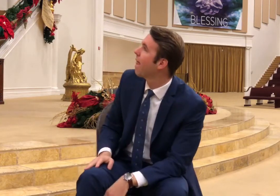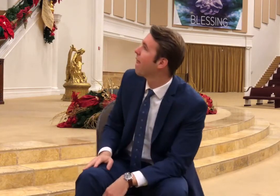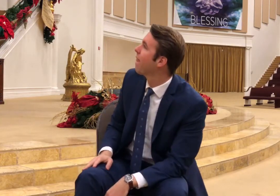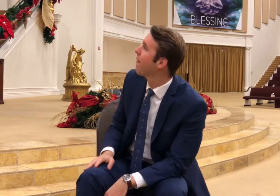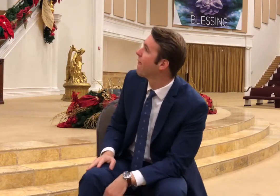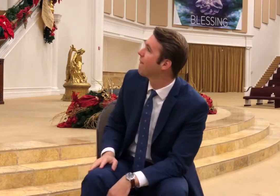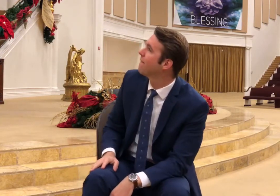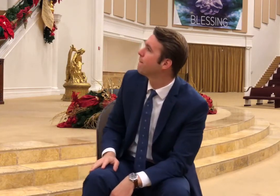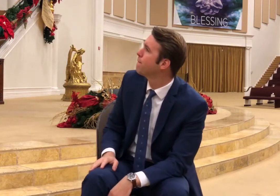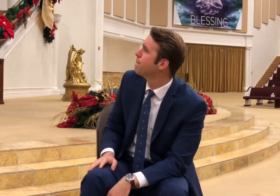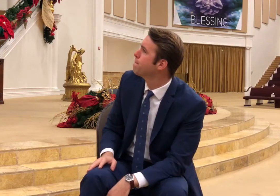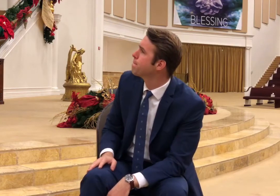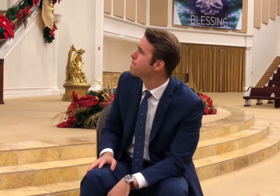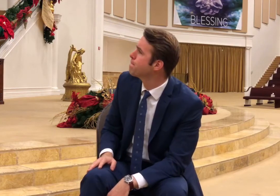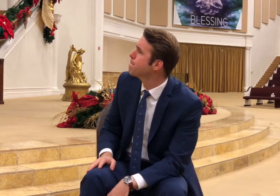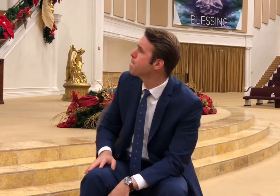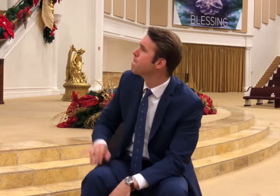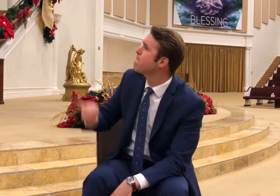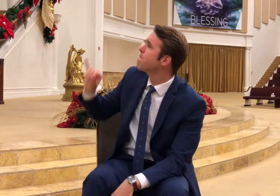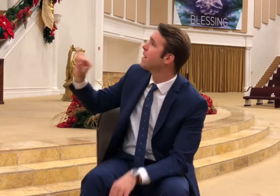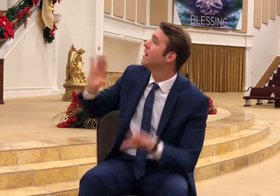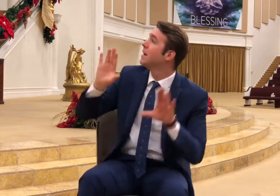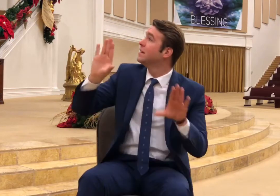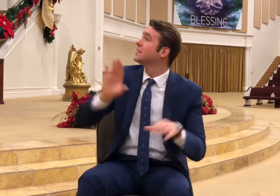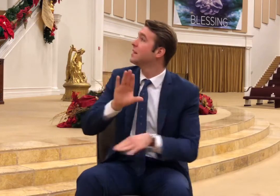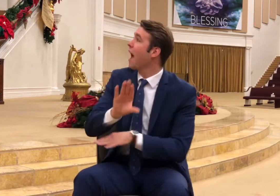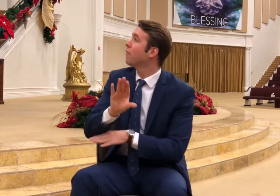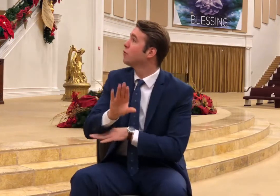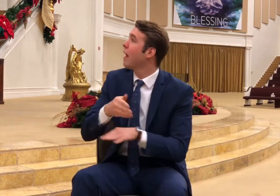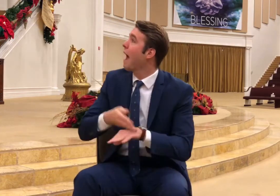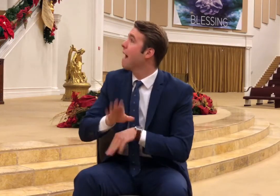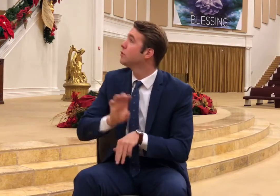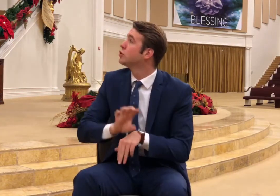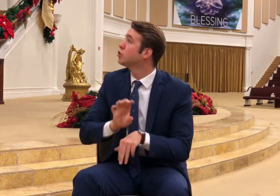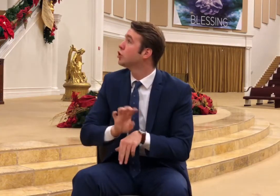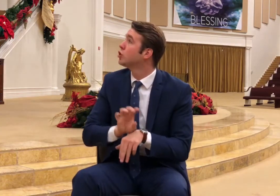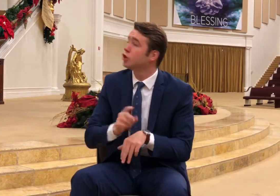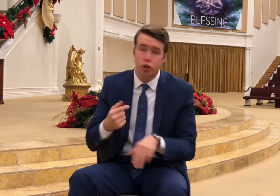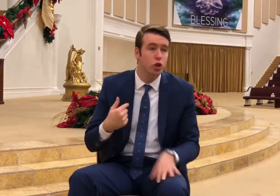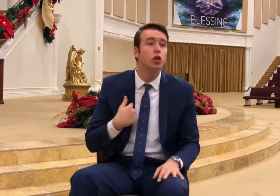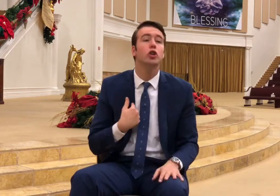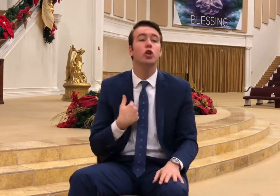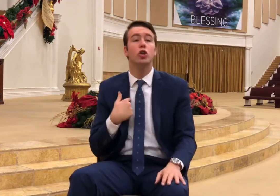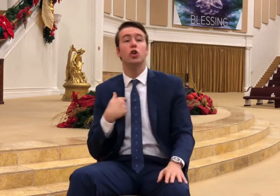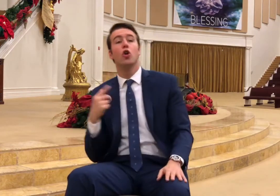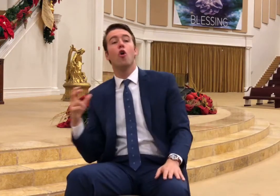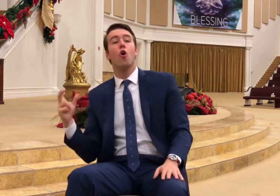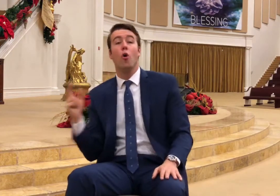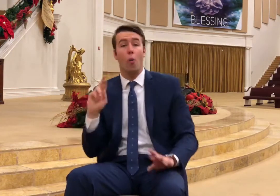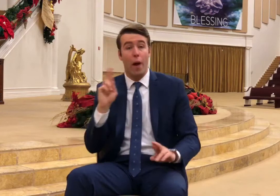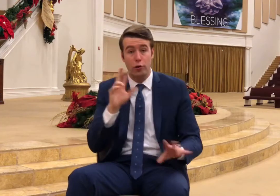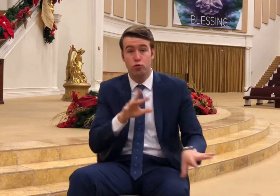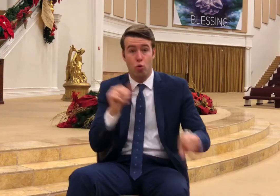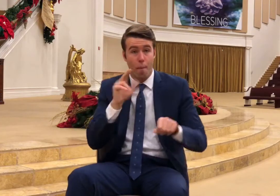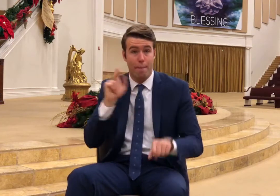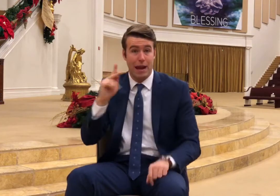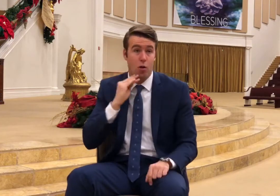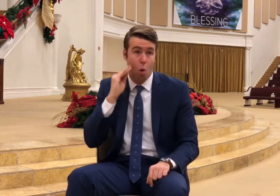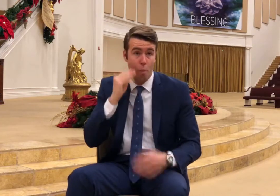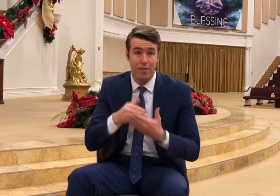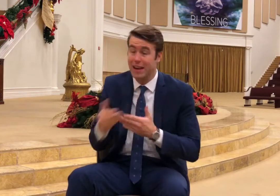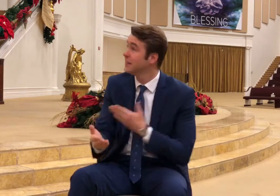Okay. This is on Sunday afternoon after church, as we were driving back to Nandi to fly home the next